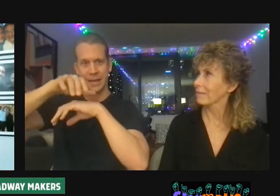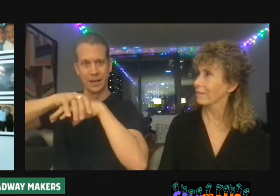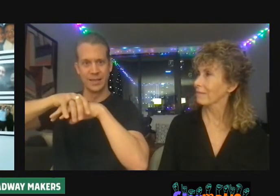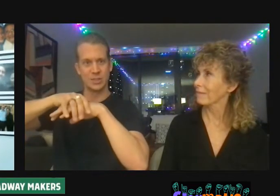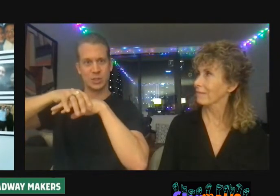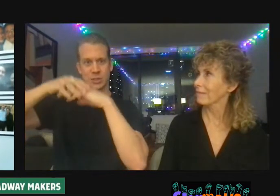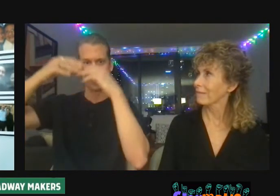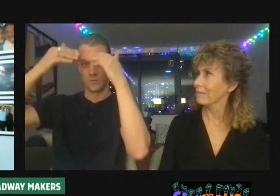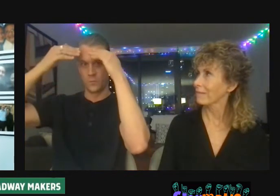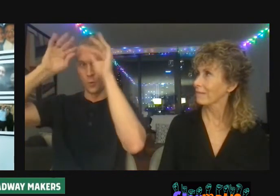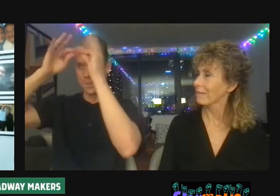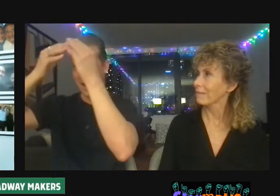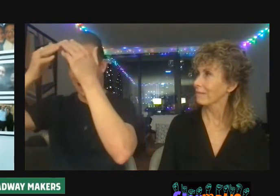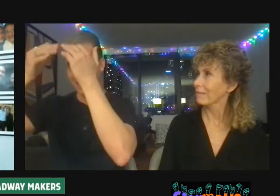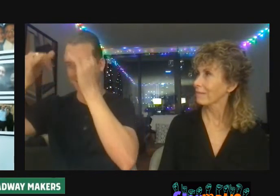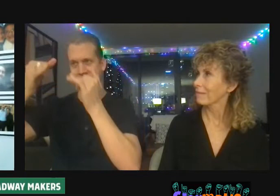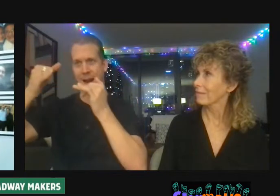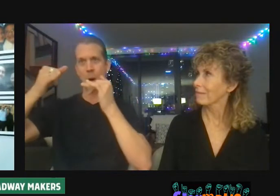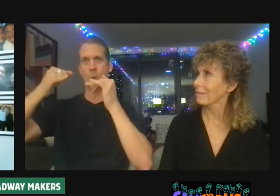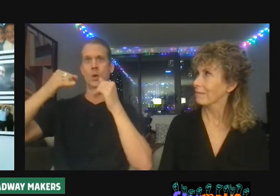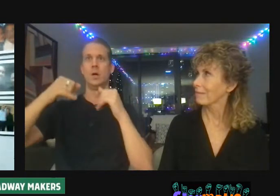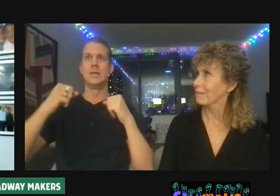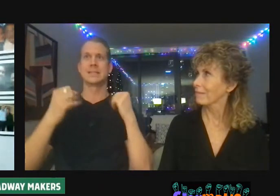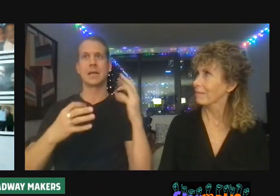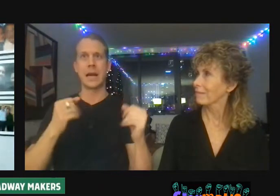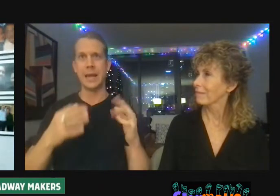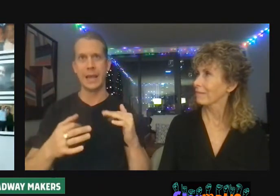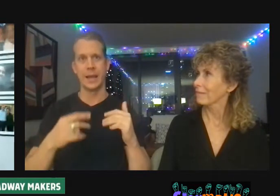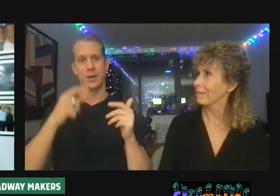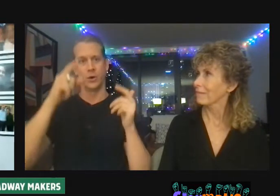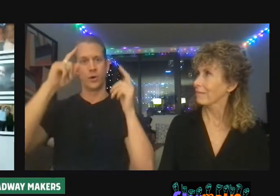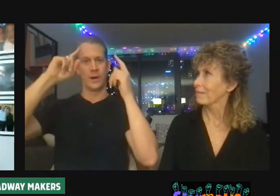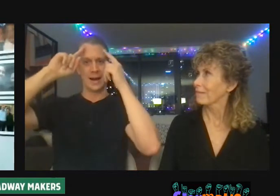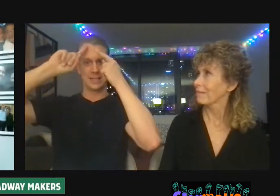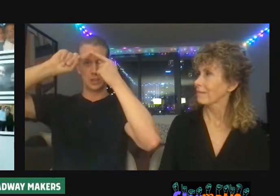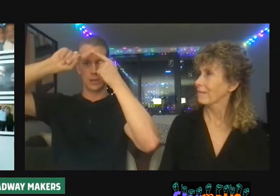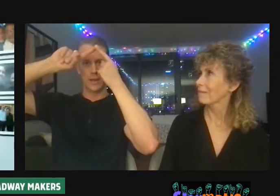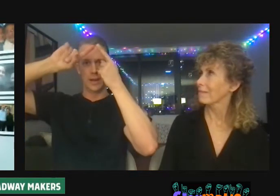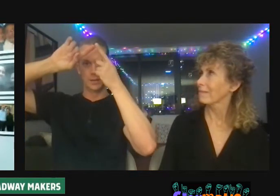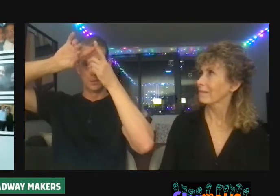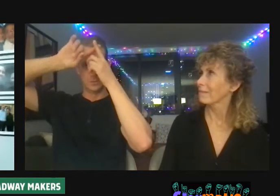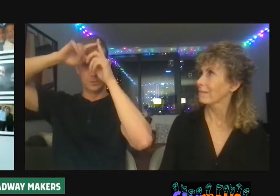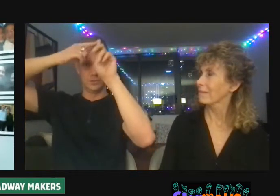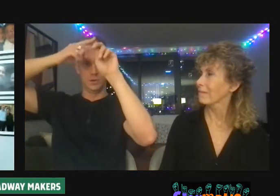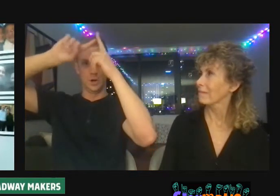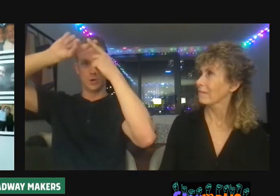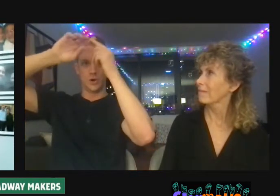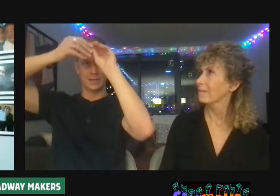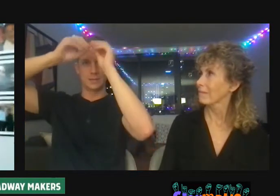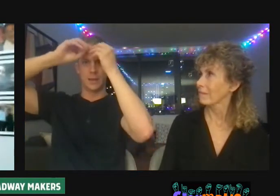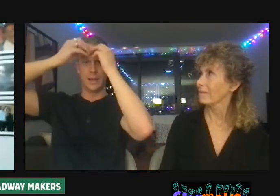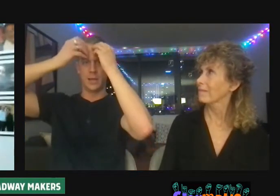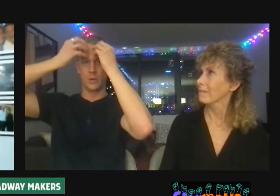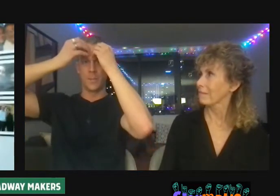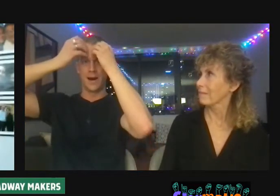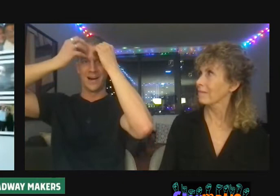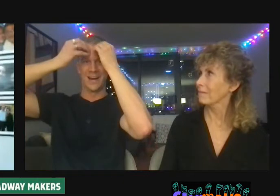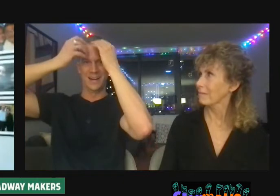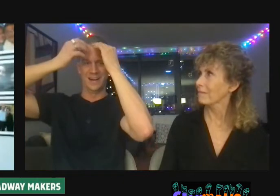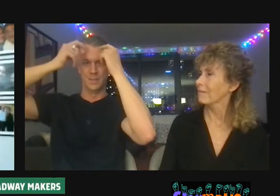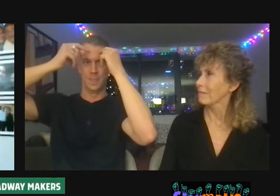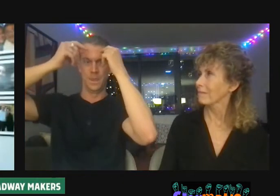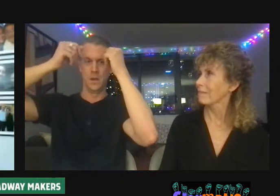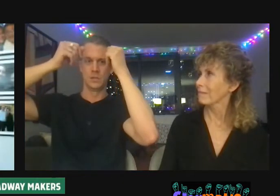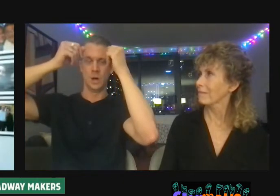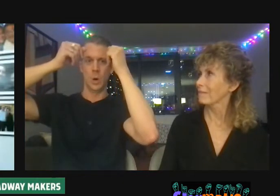an English format. And now finding it, you're actually, you know, translating in your